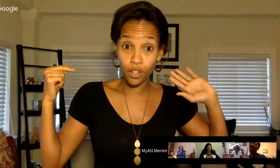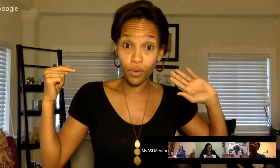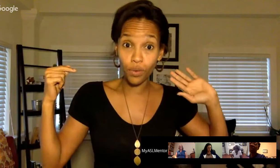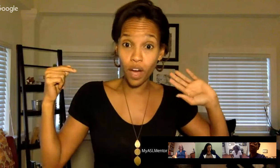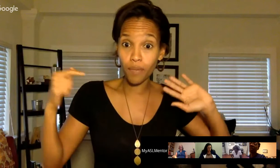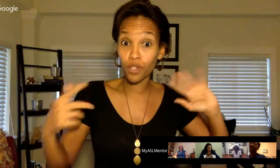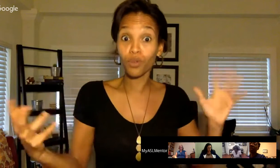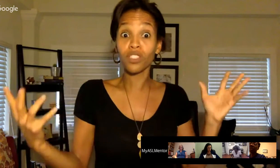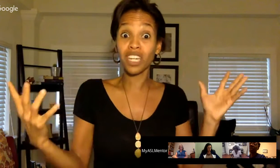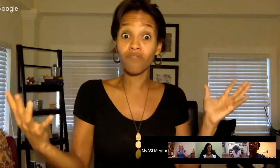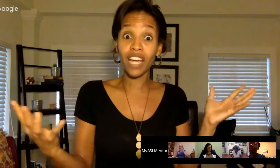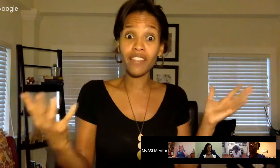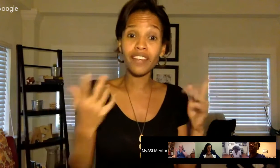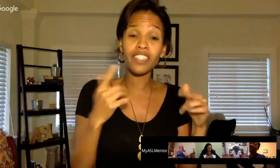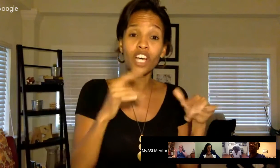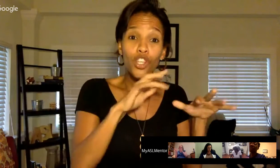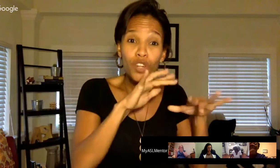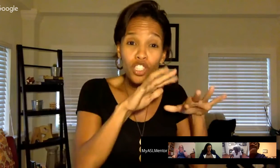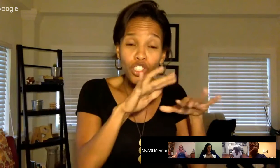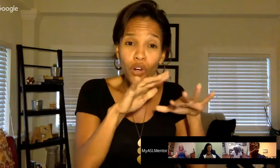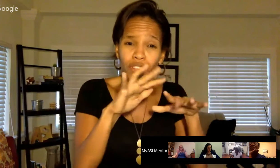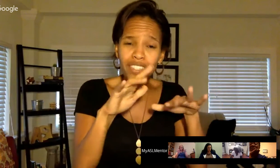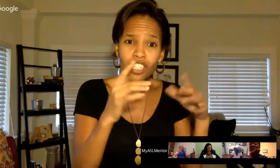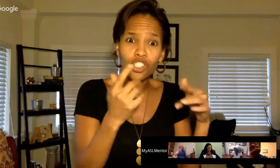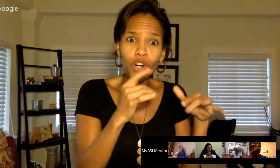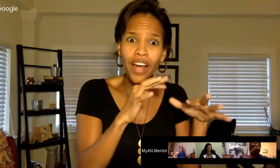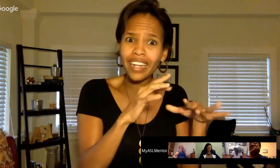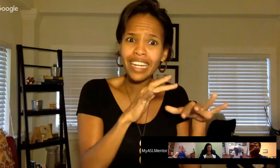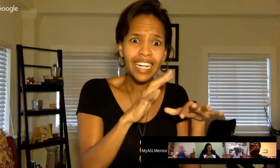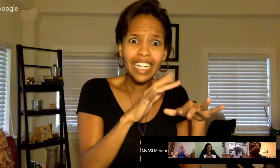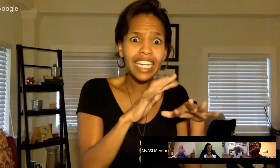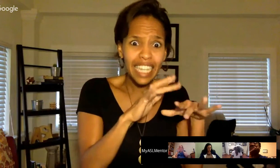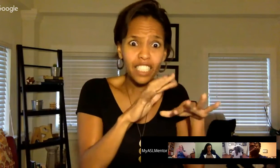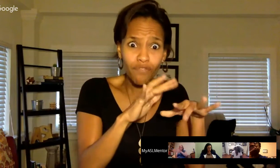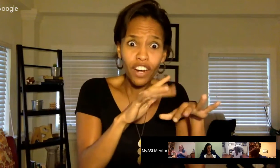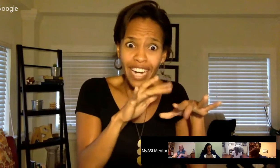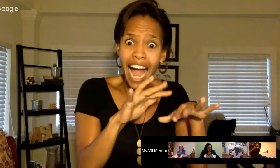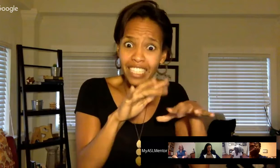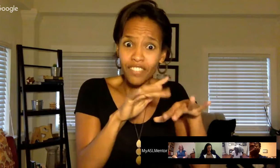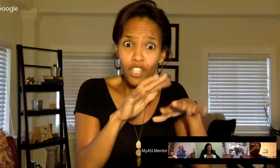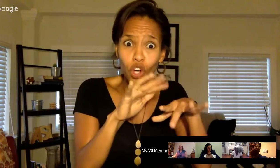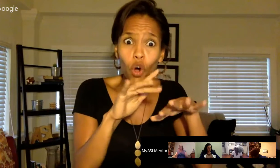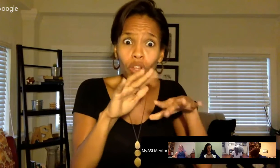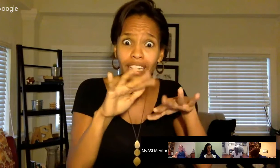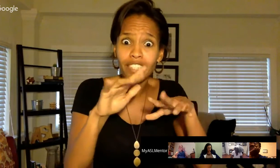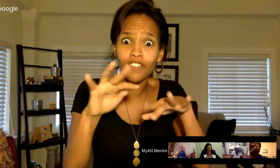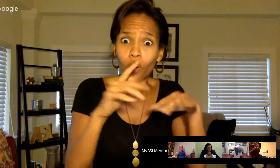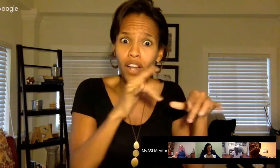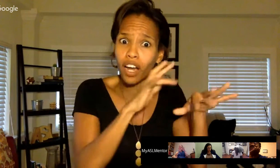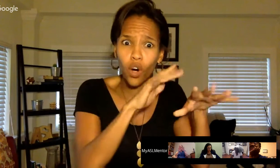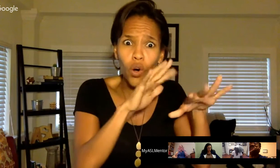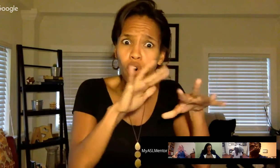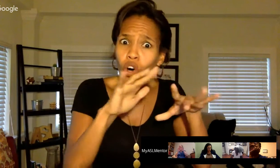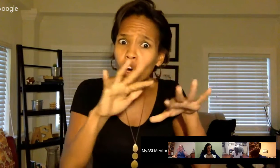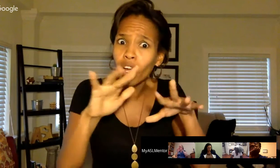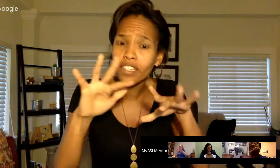want to use to convey this, you can show this to show that it's very active and there's a whole lot of stuff